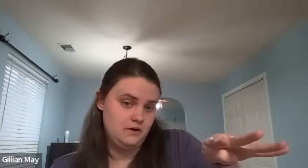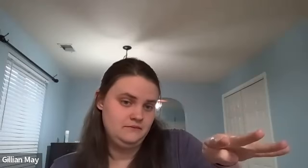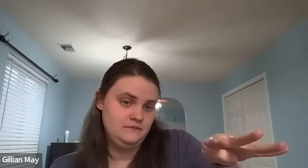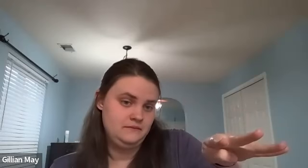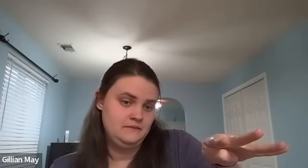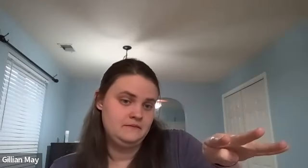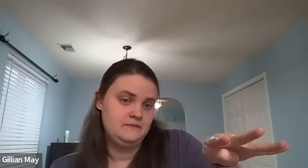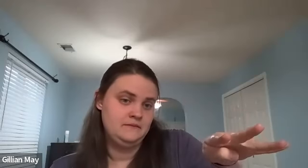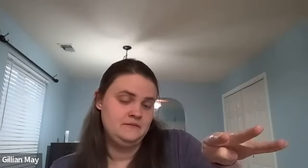24,